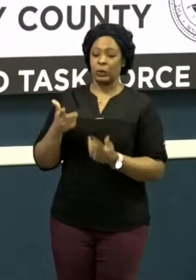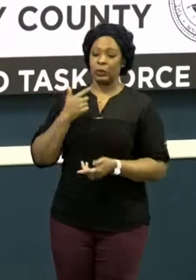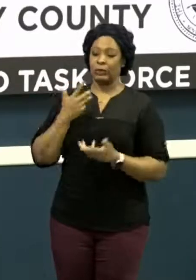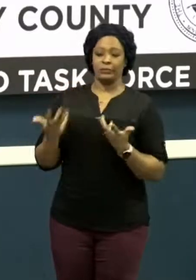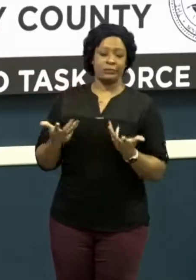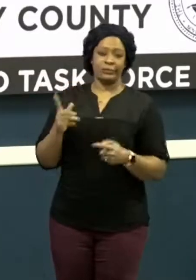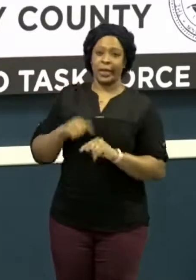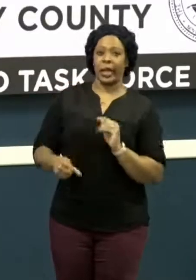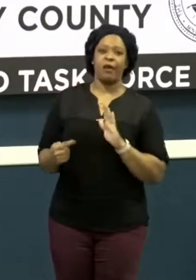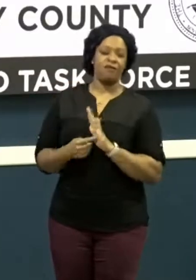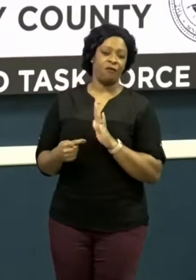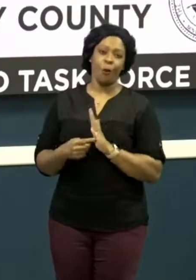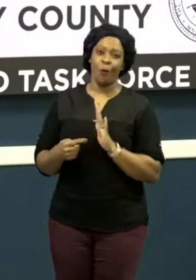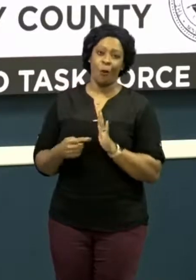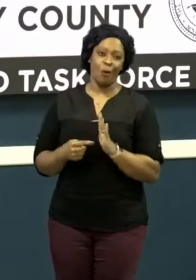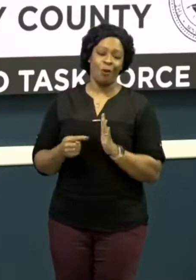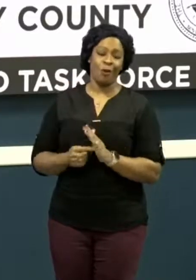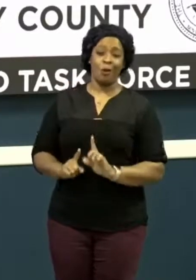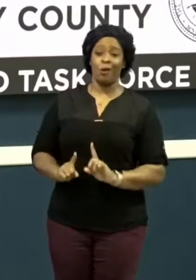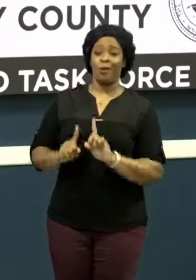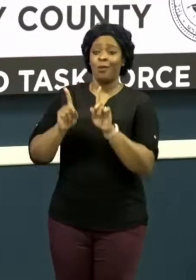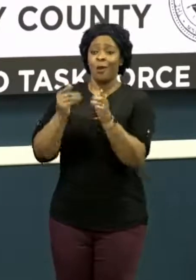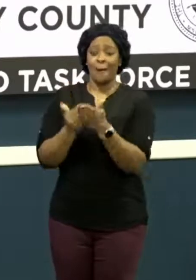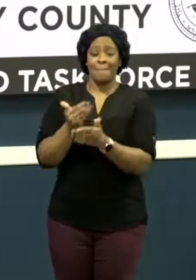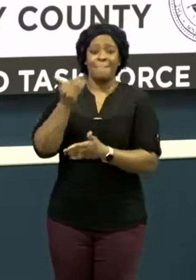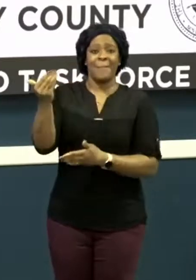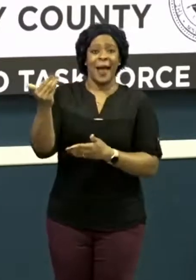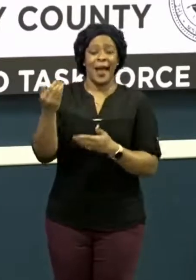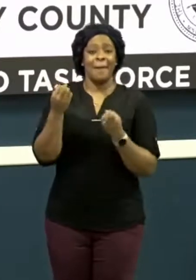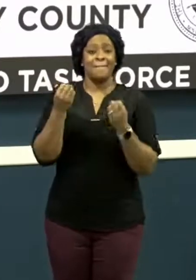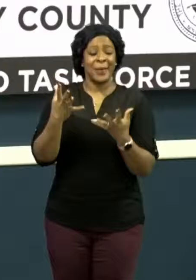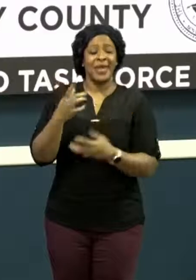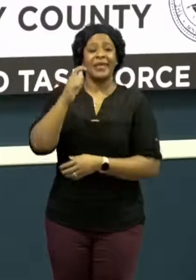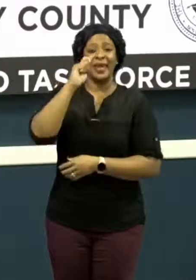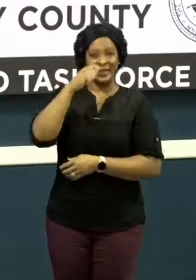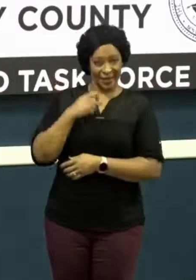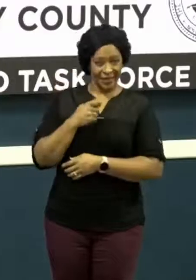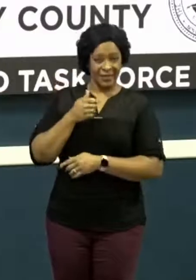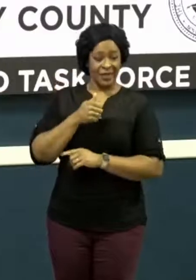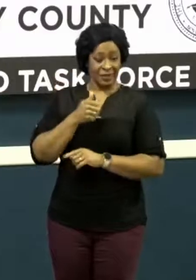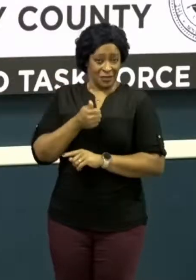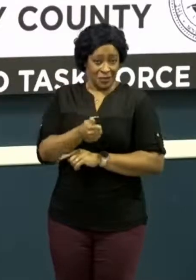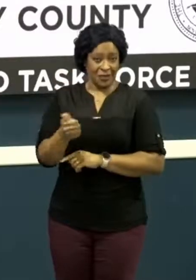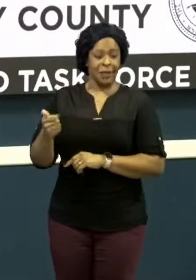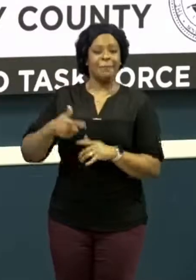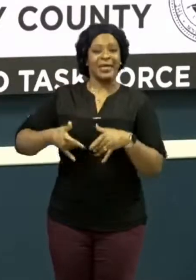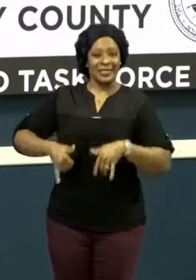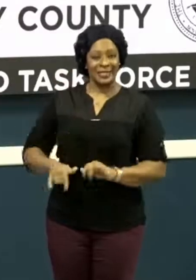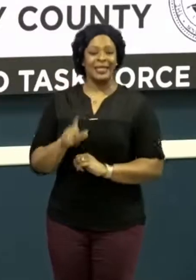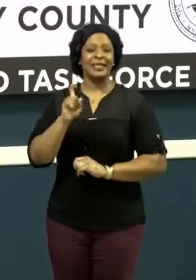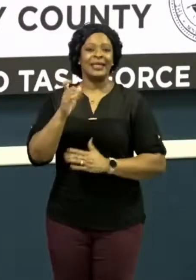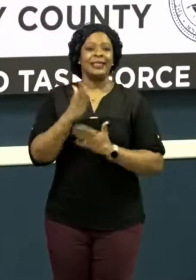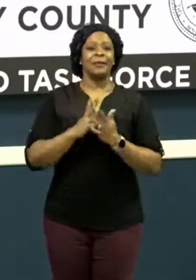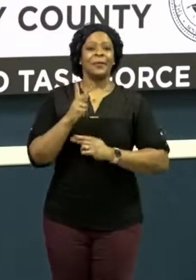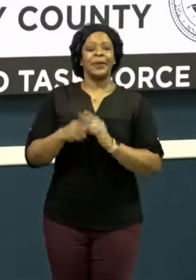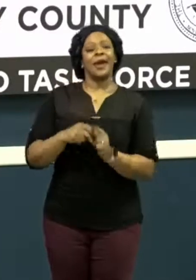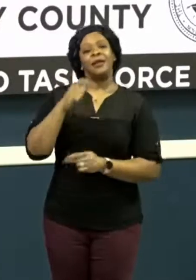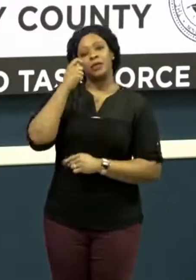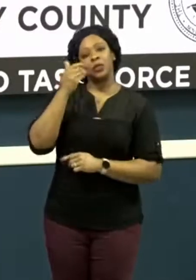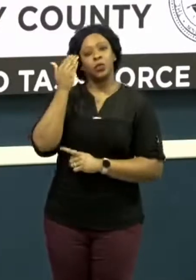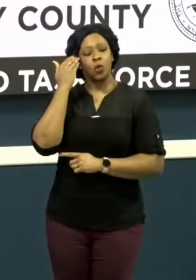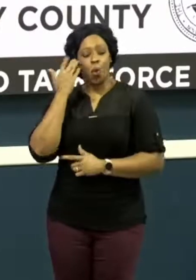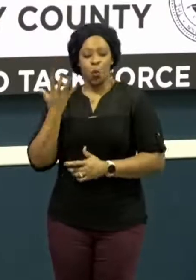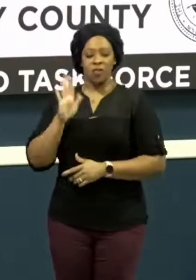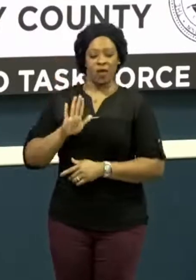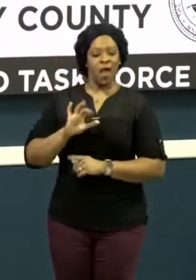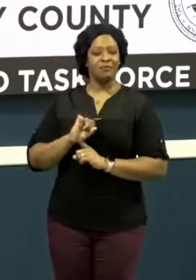frankly cannot afford to go out and buy multiple tests, but still need some type of test to know what